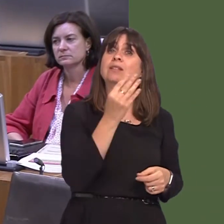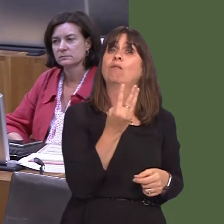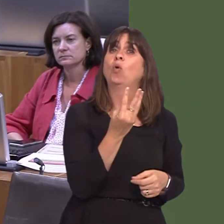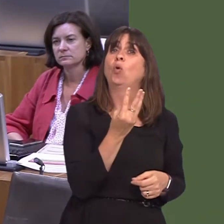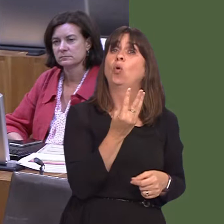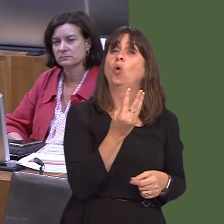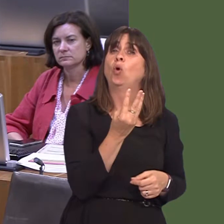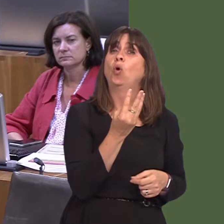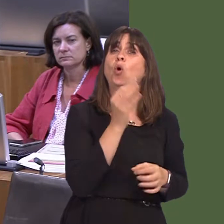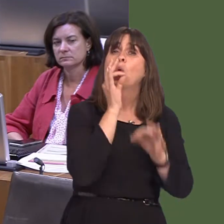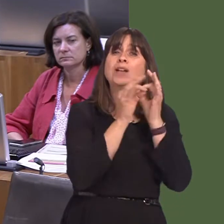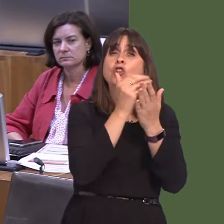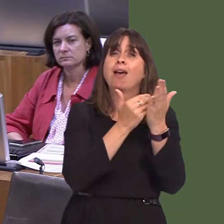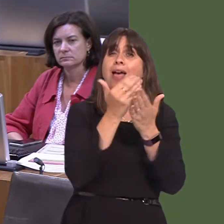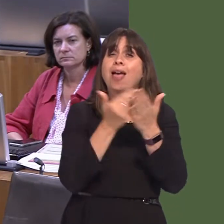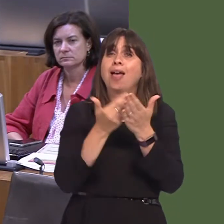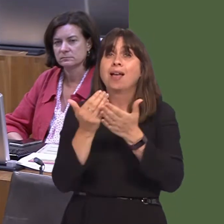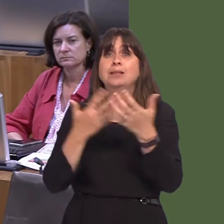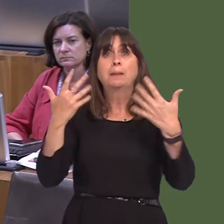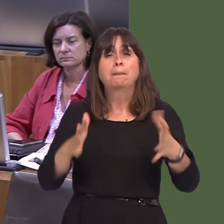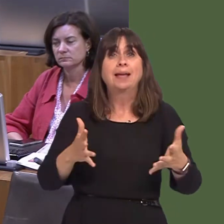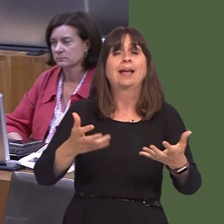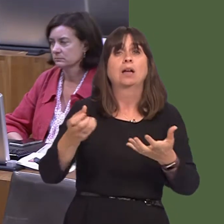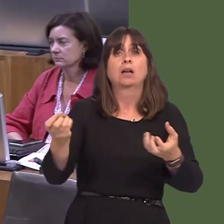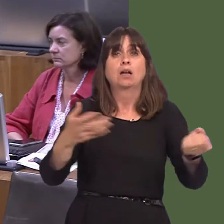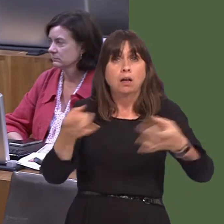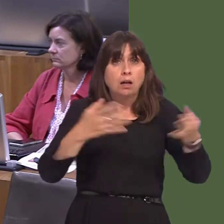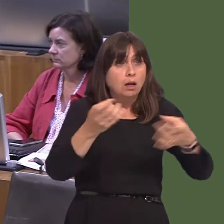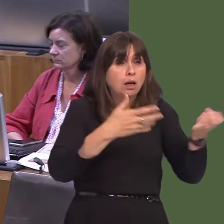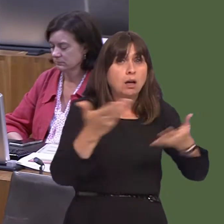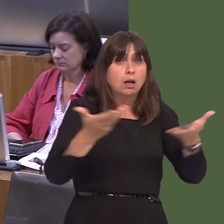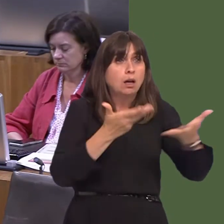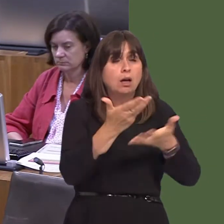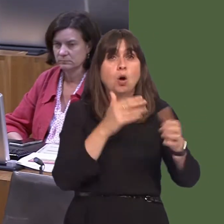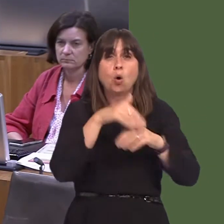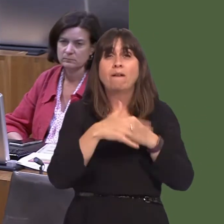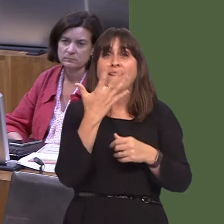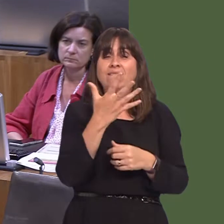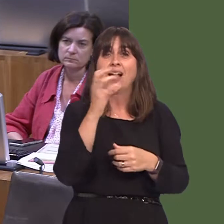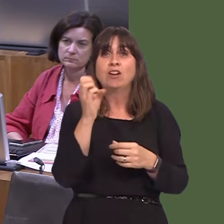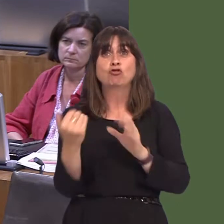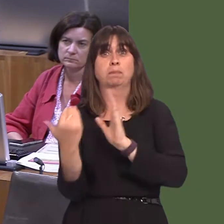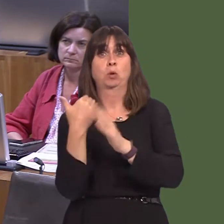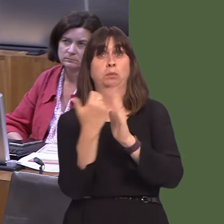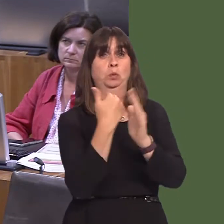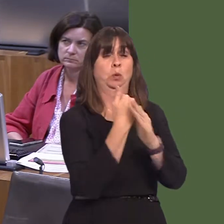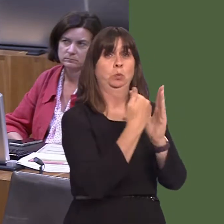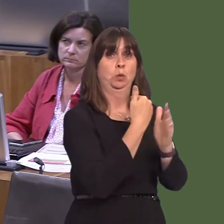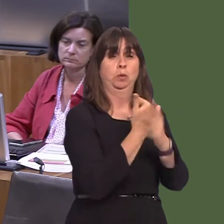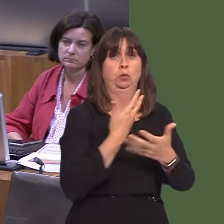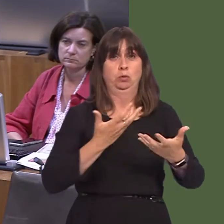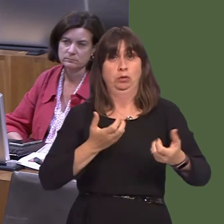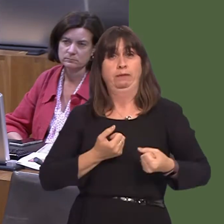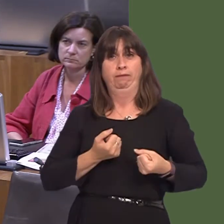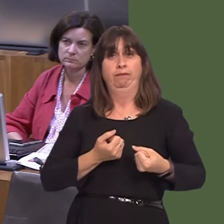1,964 questionnaires, online questionnaires, have been completed. Over 500 postal questionnaires as